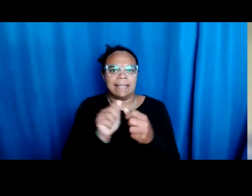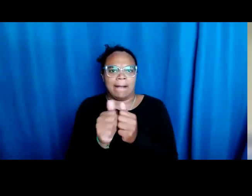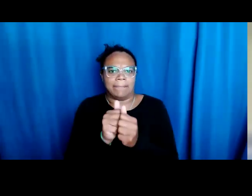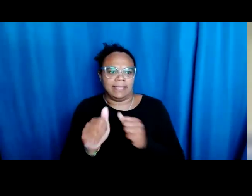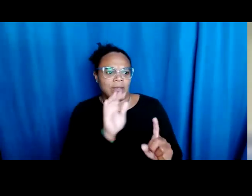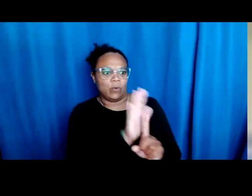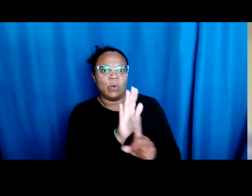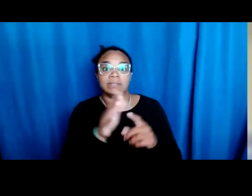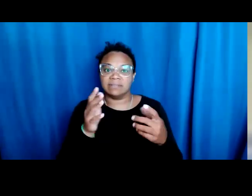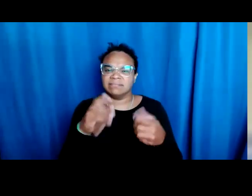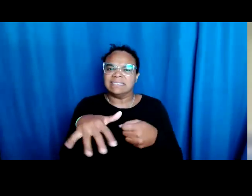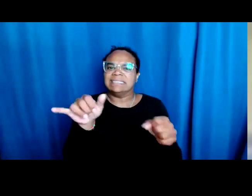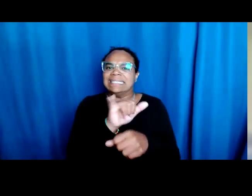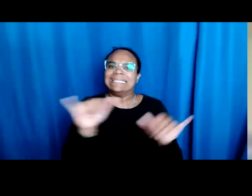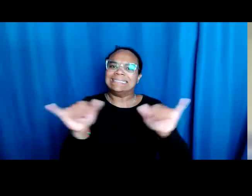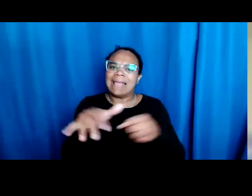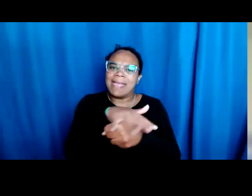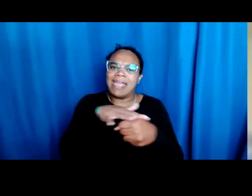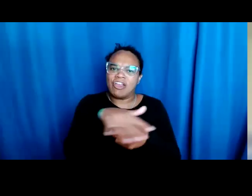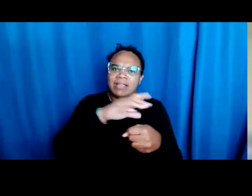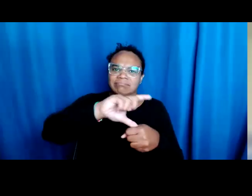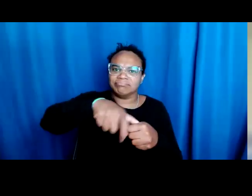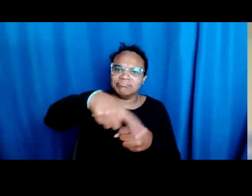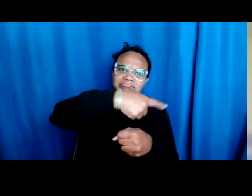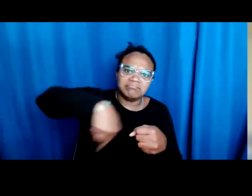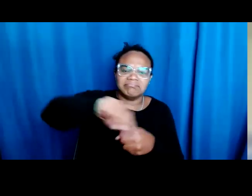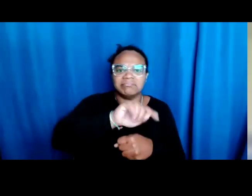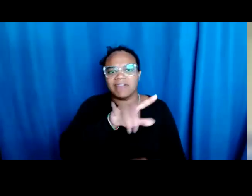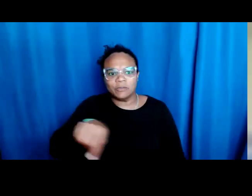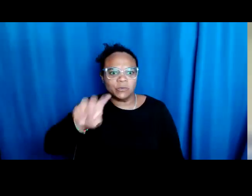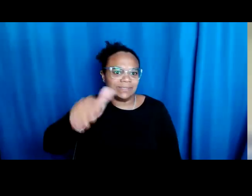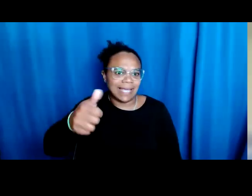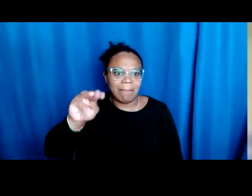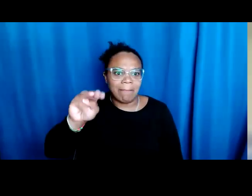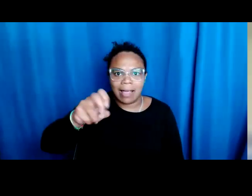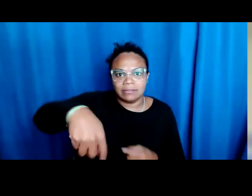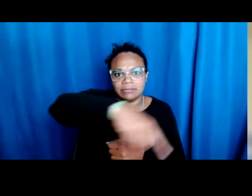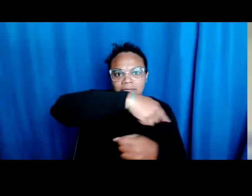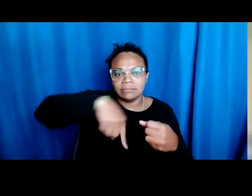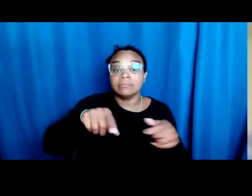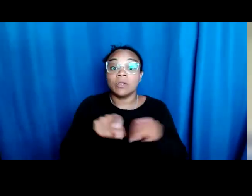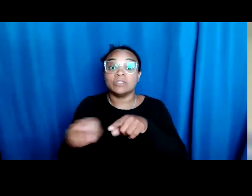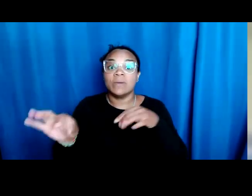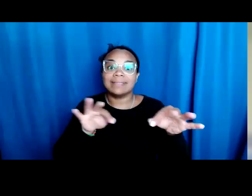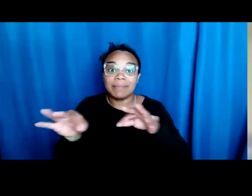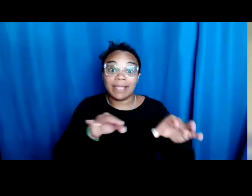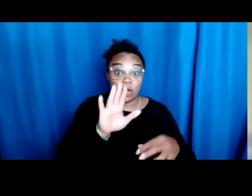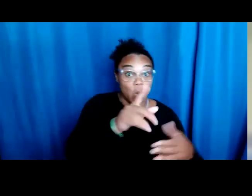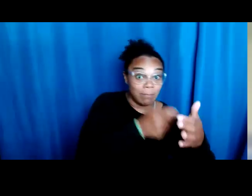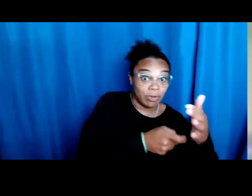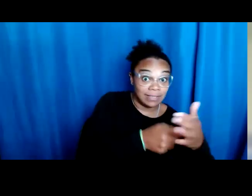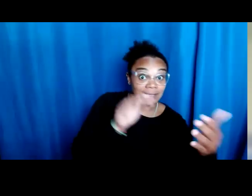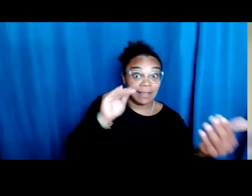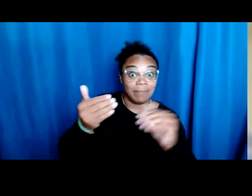10 mile radius of your business? Talk about relative pricing and what makes you different from your